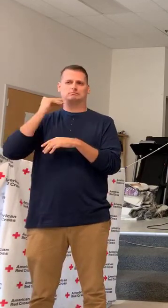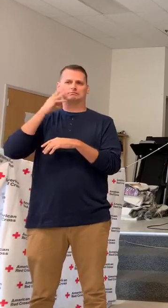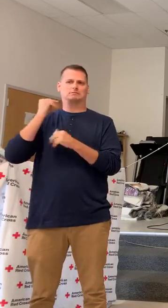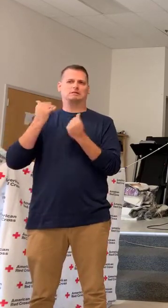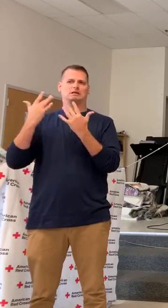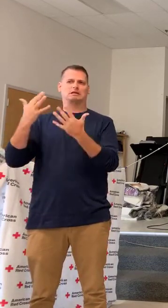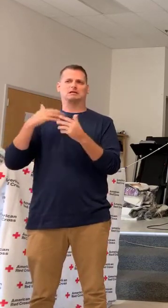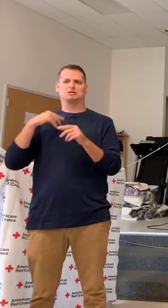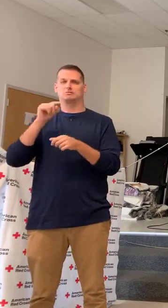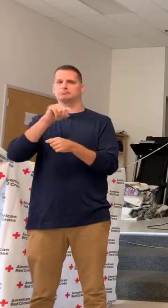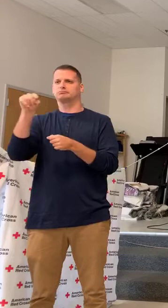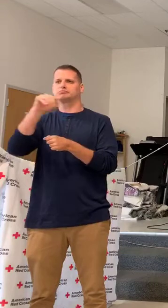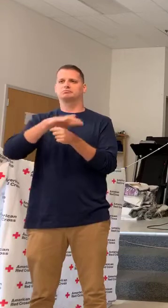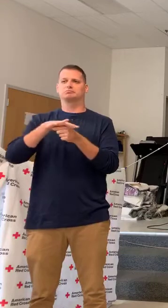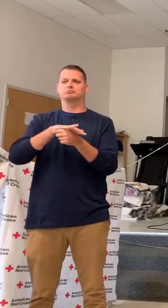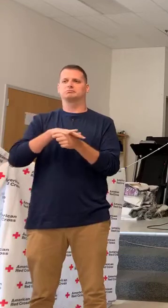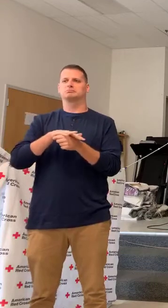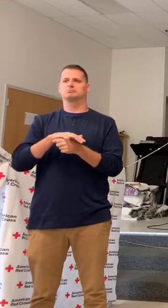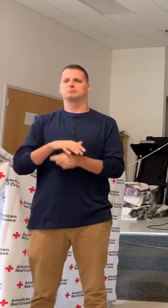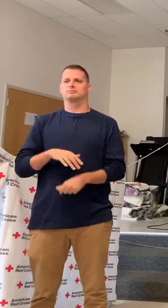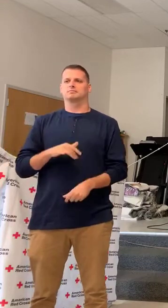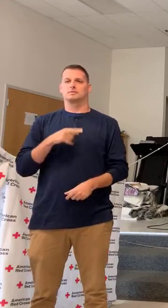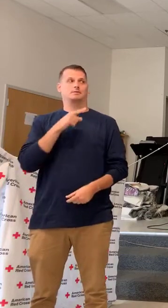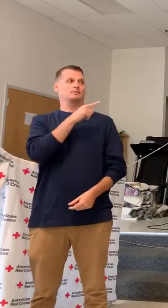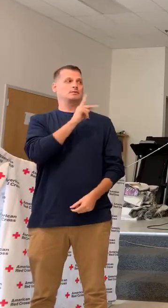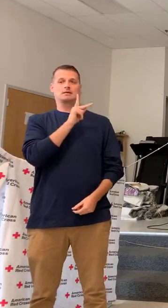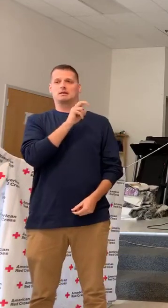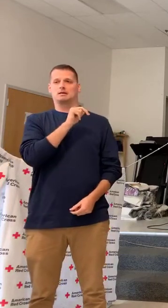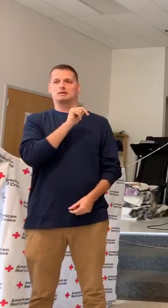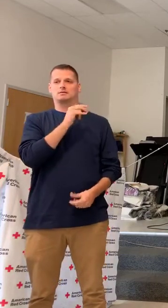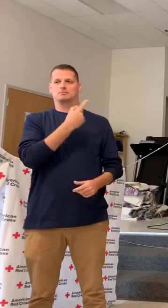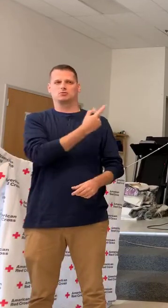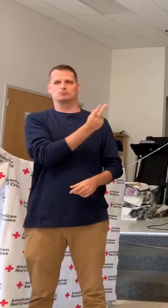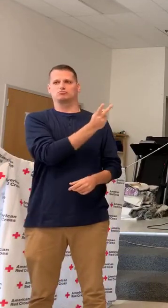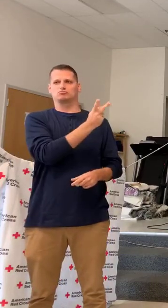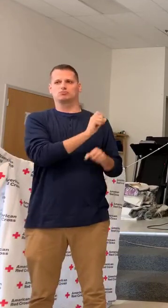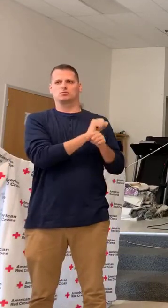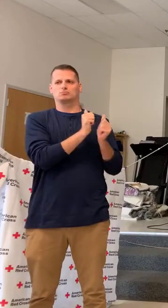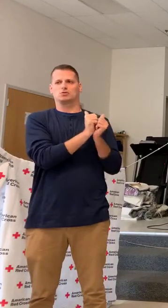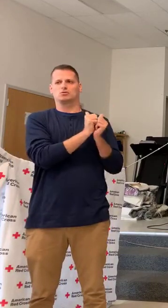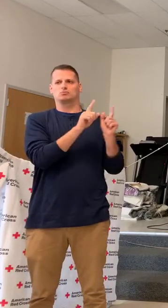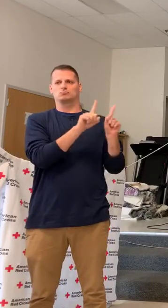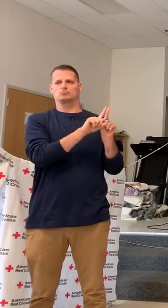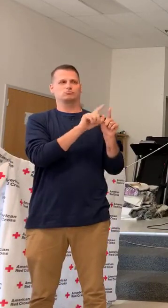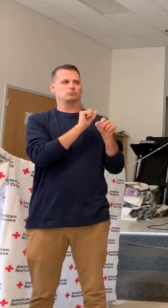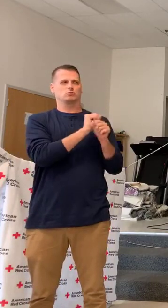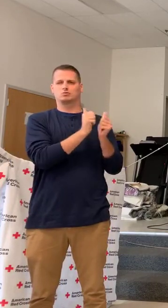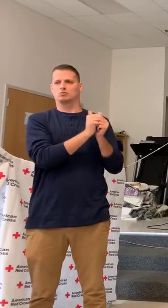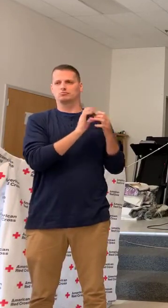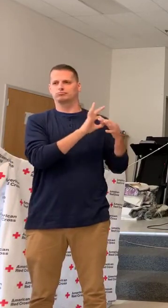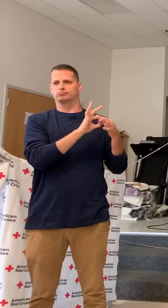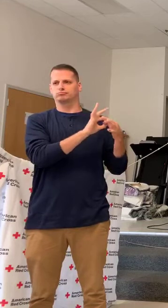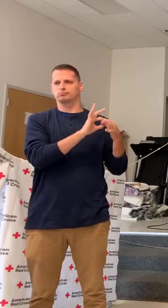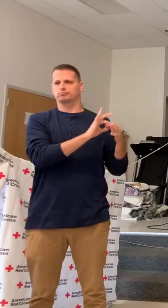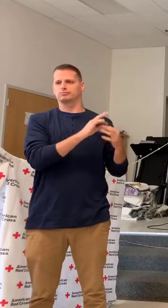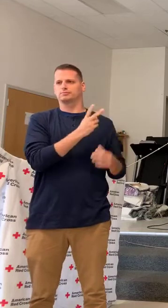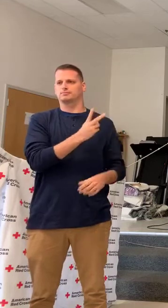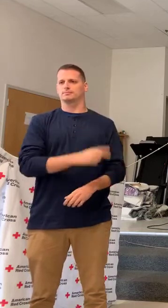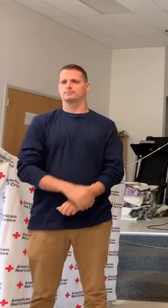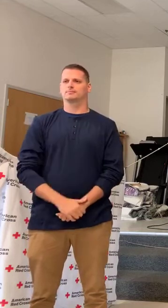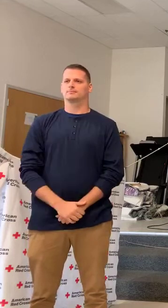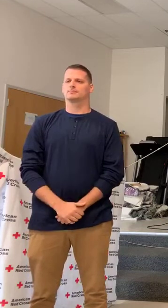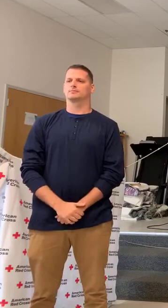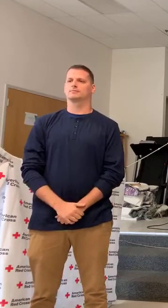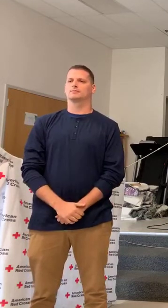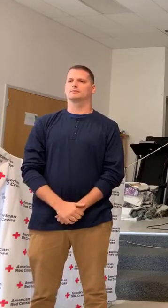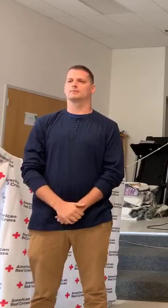I work, Ken up here, Ken Barkley and I have worked together for a long time with the borough. We looked at, our team was mobilized